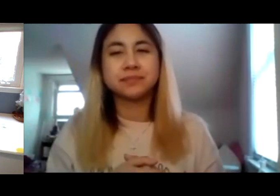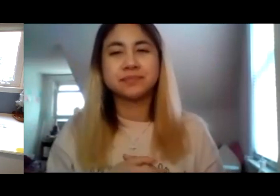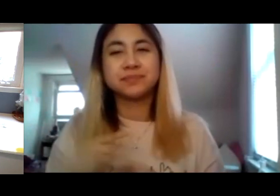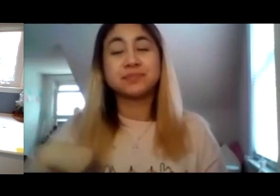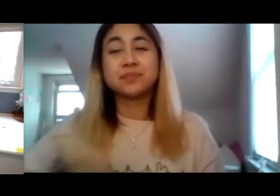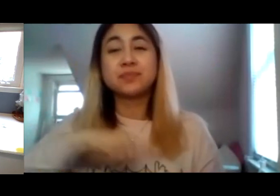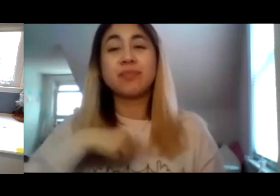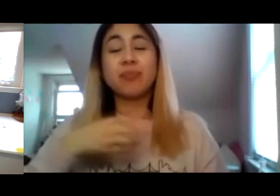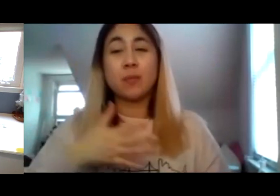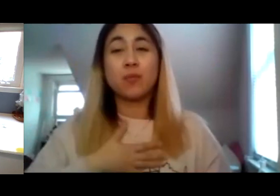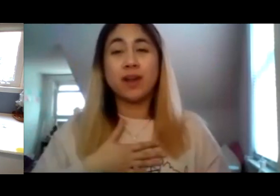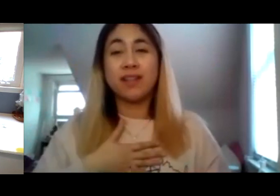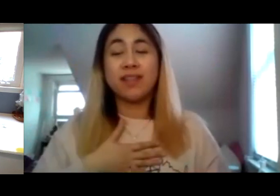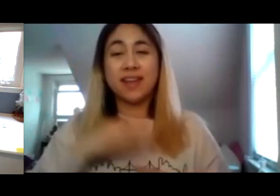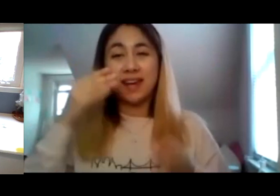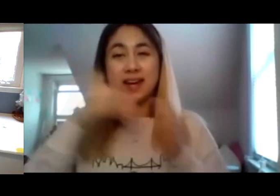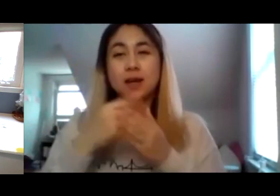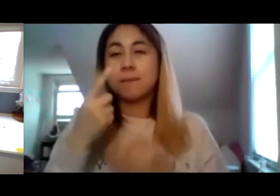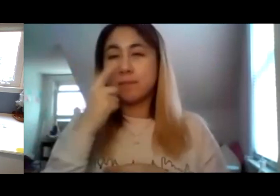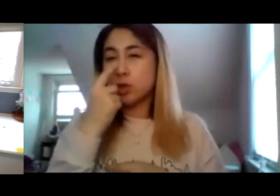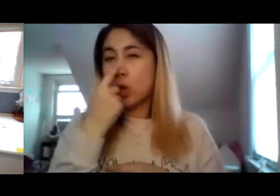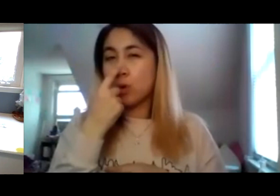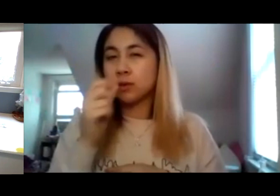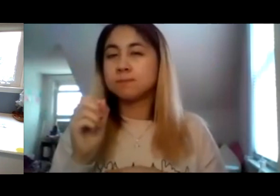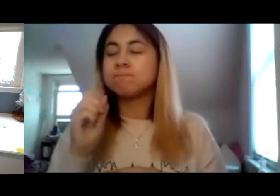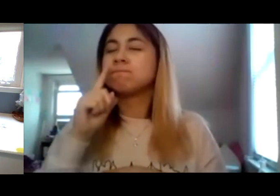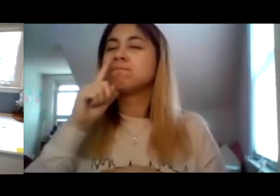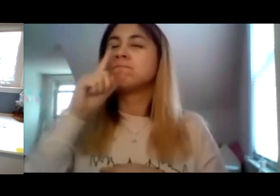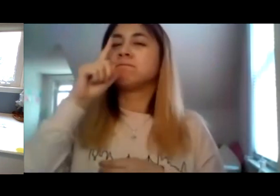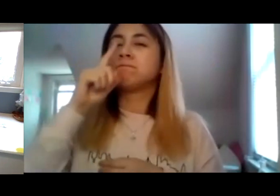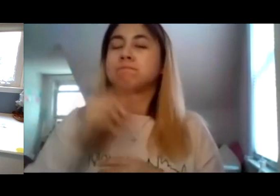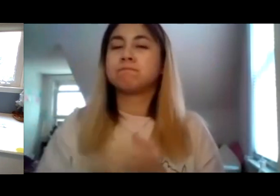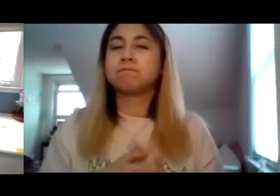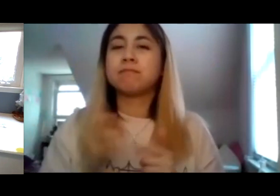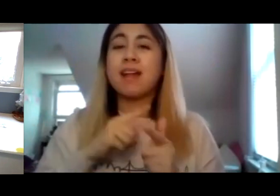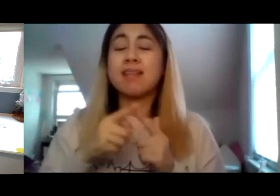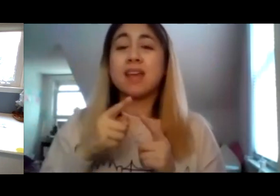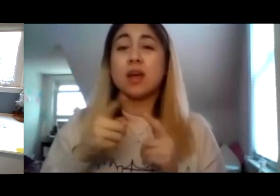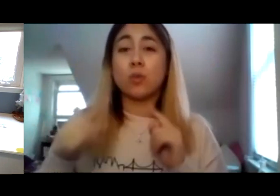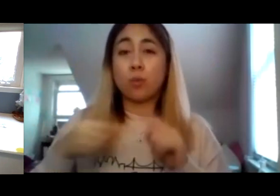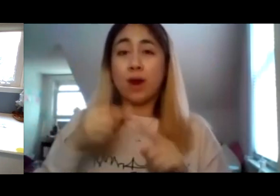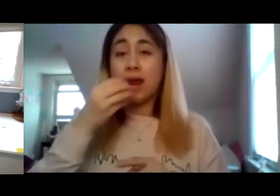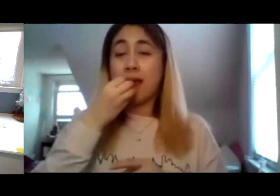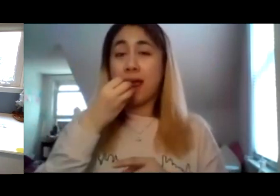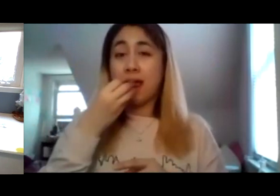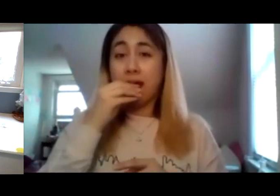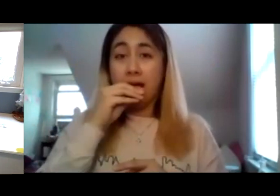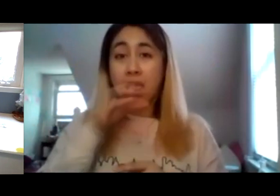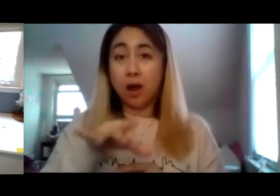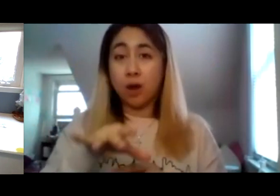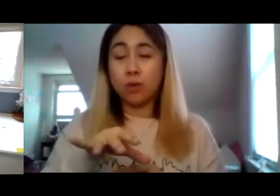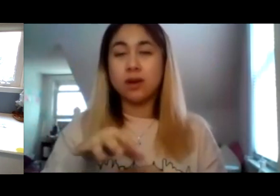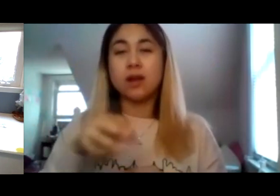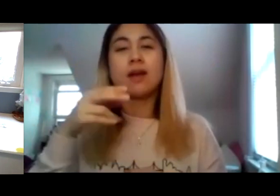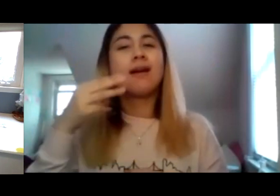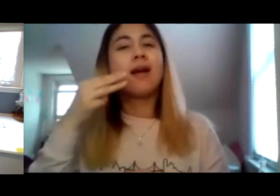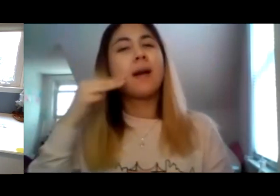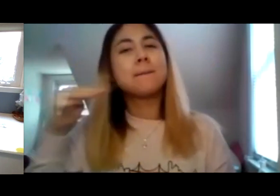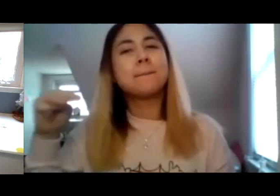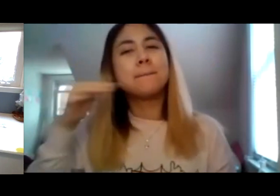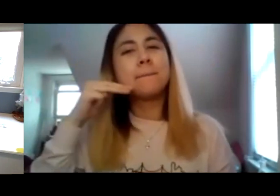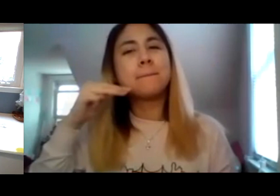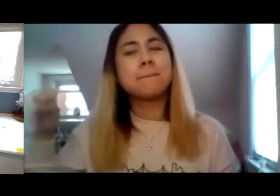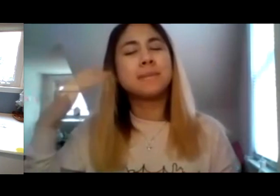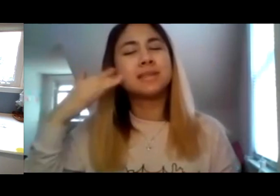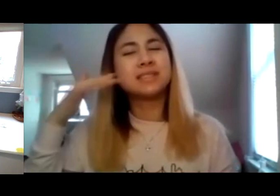breathe into our nose, and when we're breathing out, we make that humming sound, right? So who remembers how we made our bumblebee